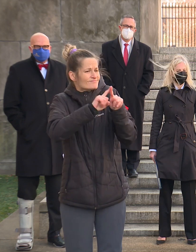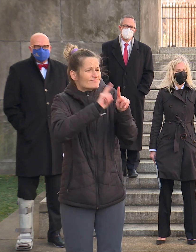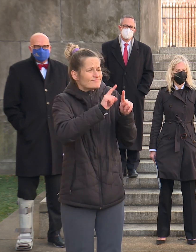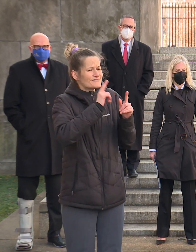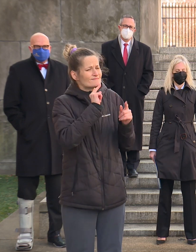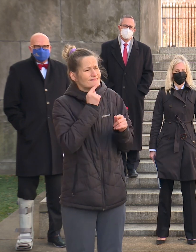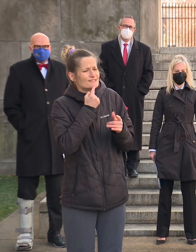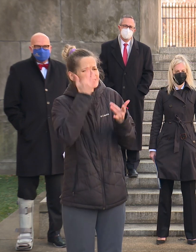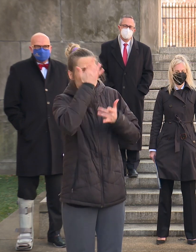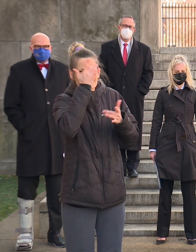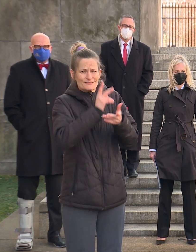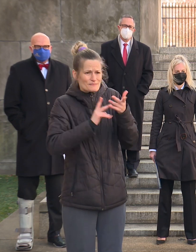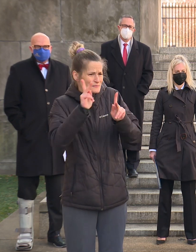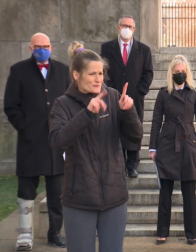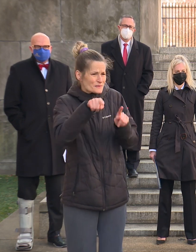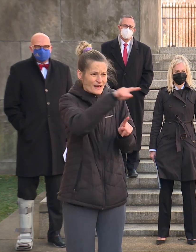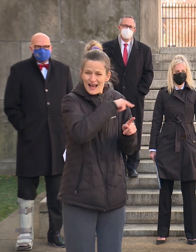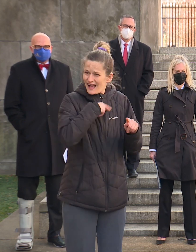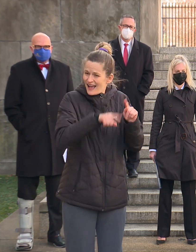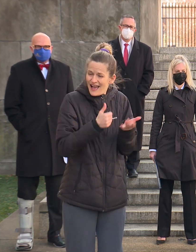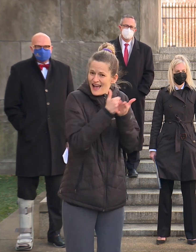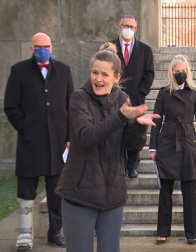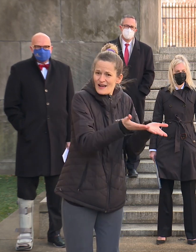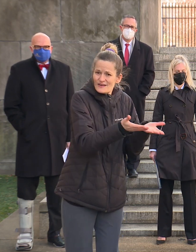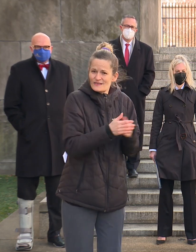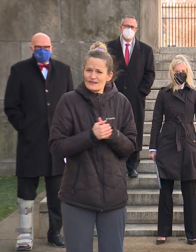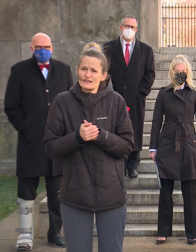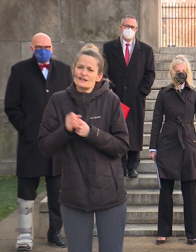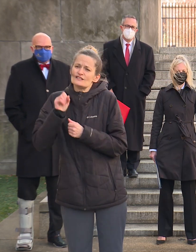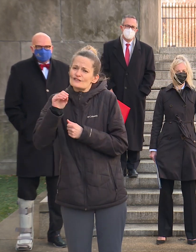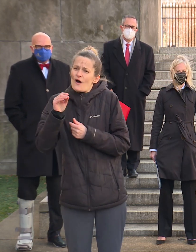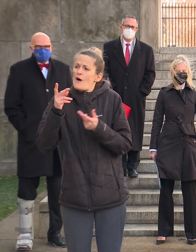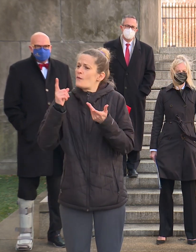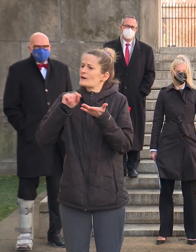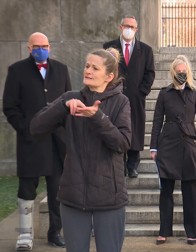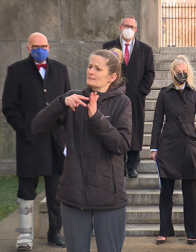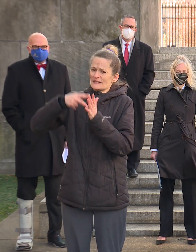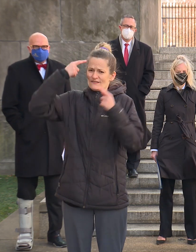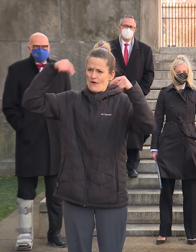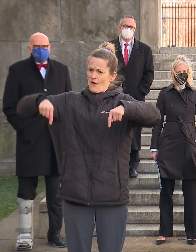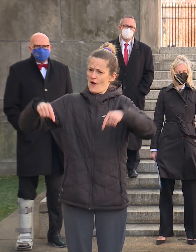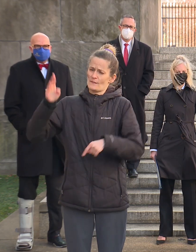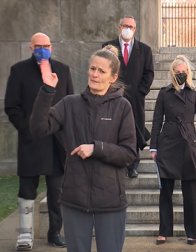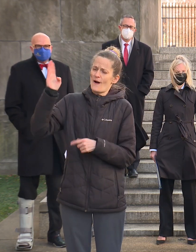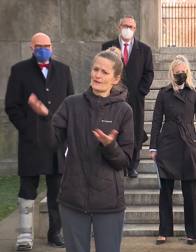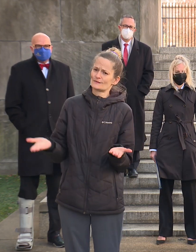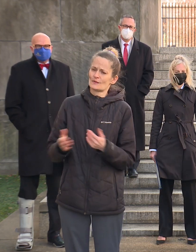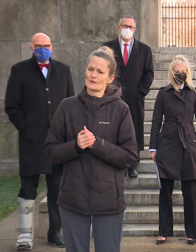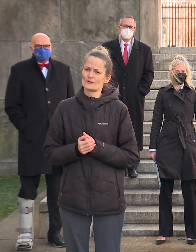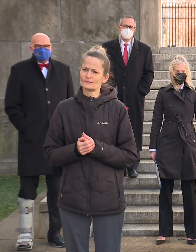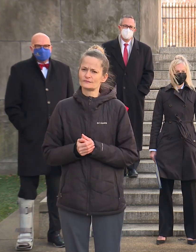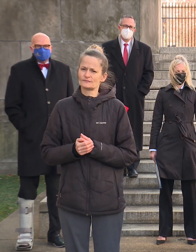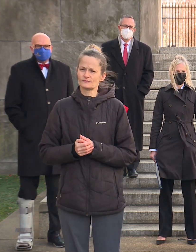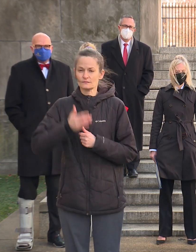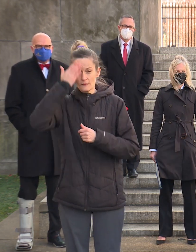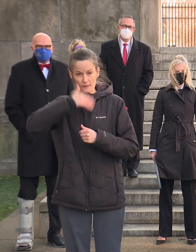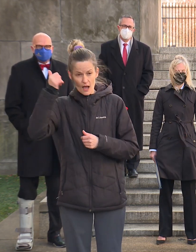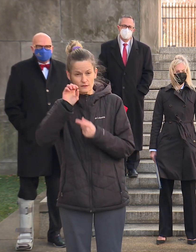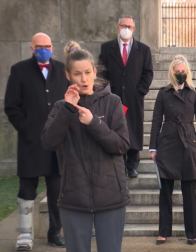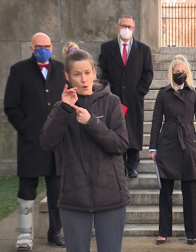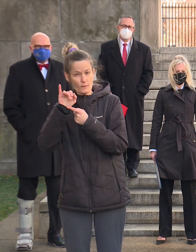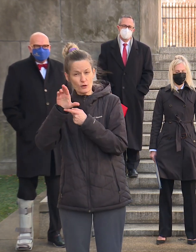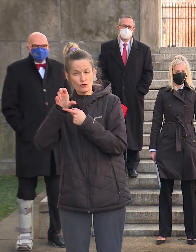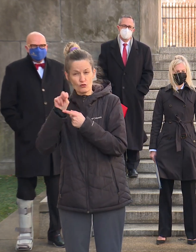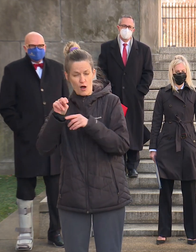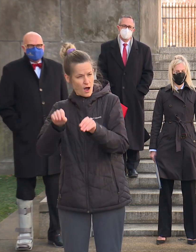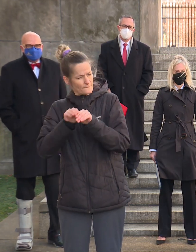hospitalization. So what does this all mean for Baltimore City? Because the Omicron variant spreads more quickly, we expect there to be an